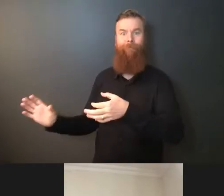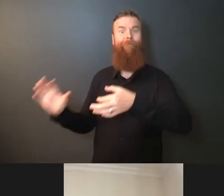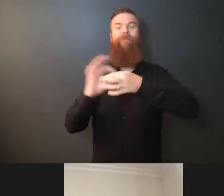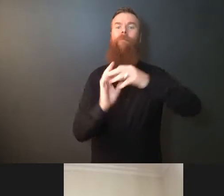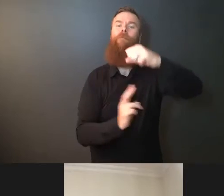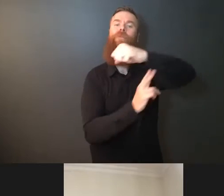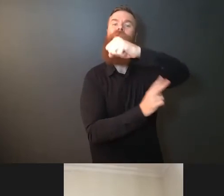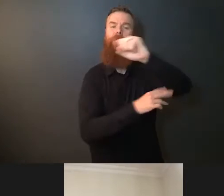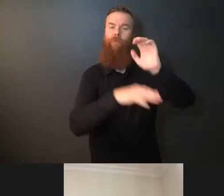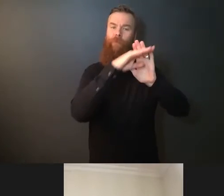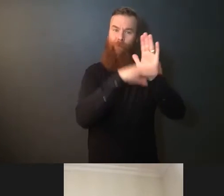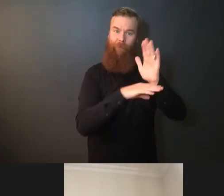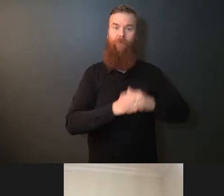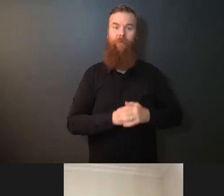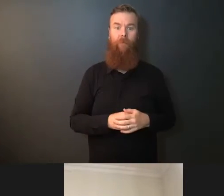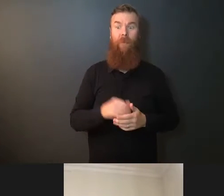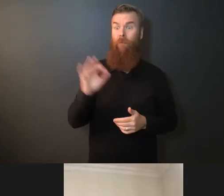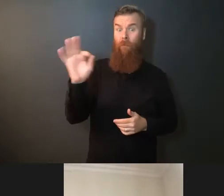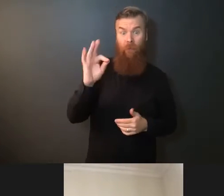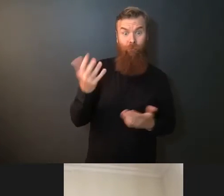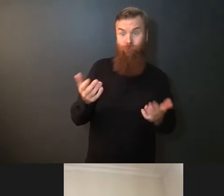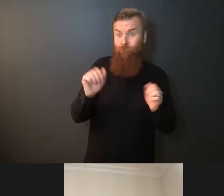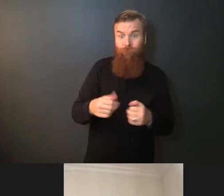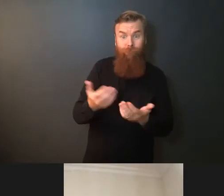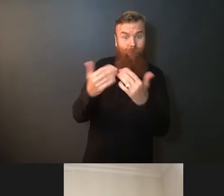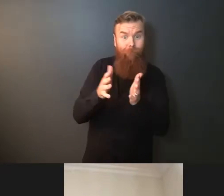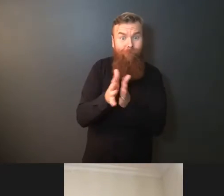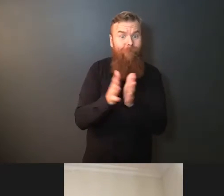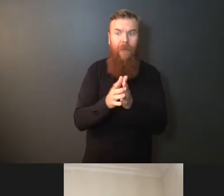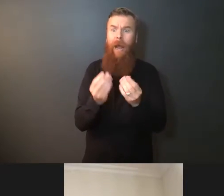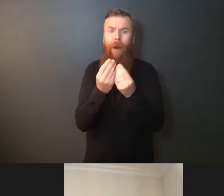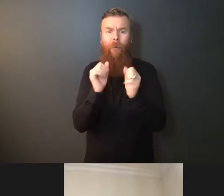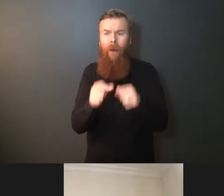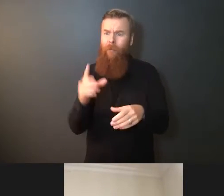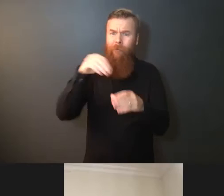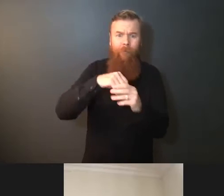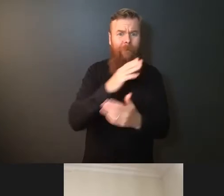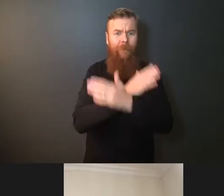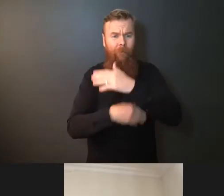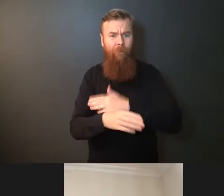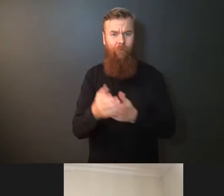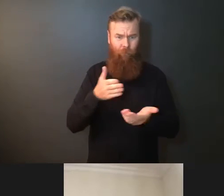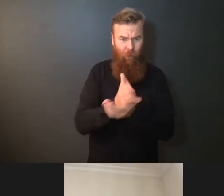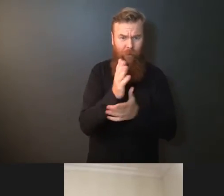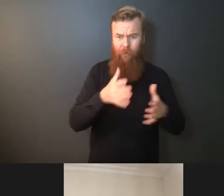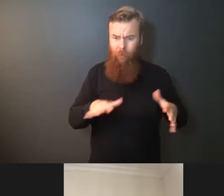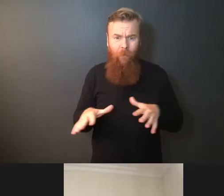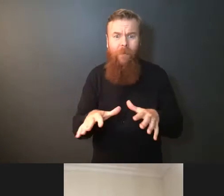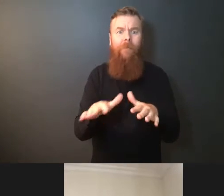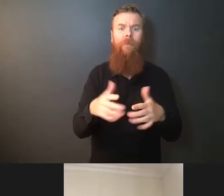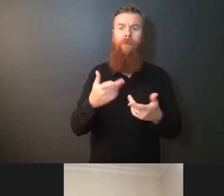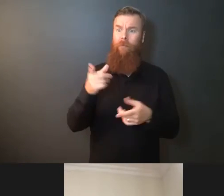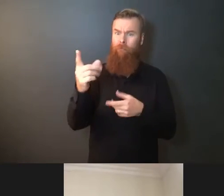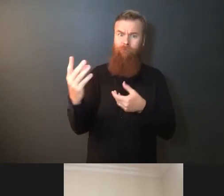us your journey into the disability rights movement, your participation into the Bridge mechanism, and why it